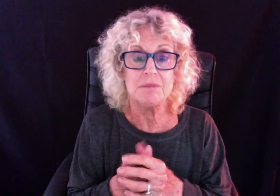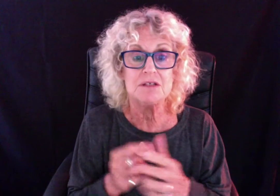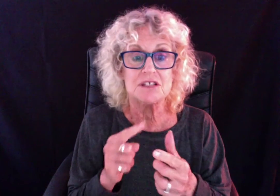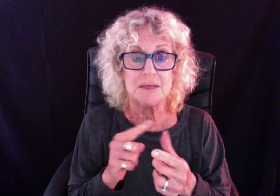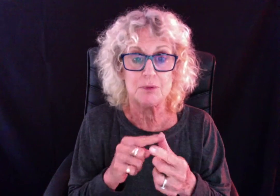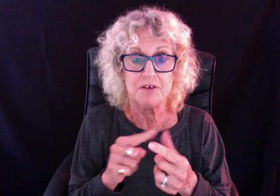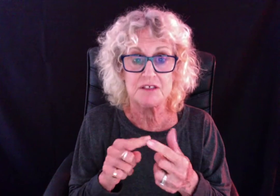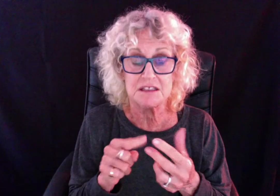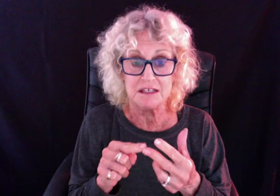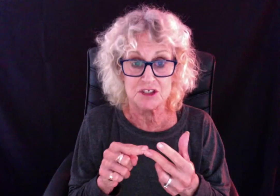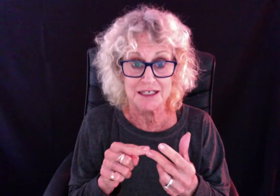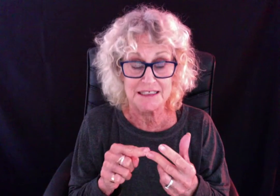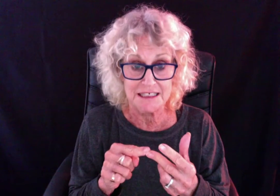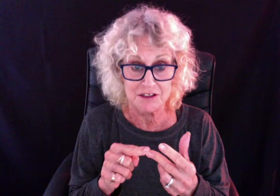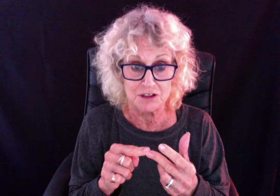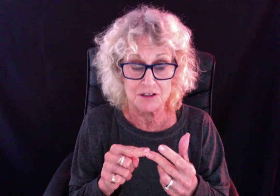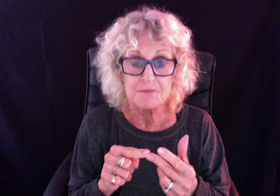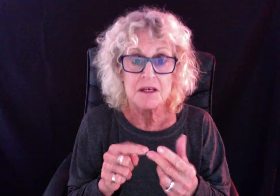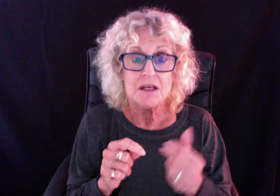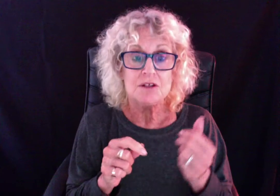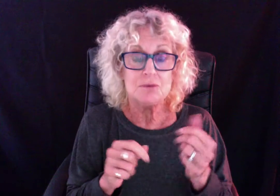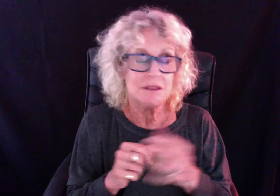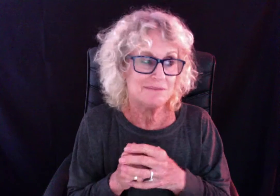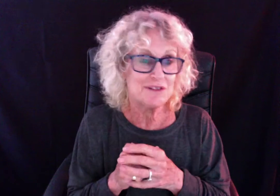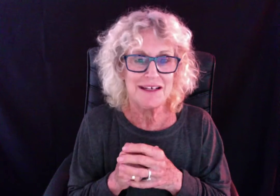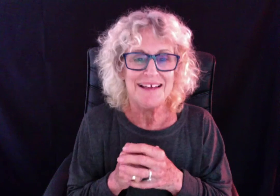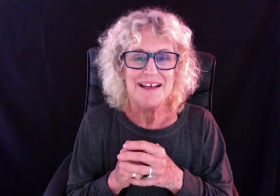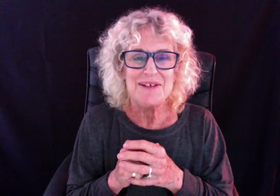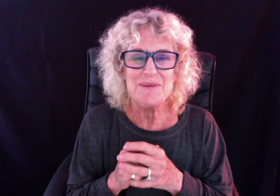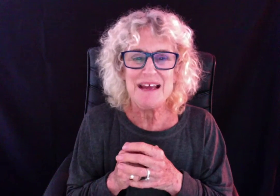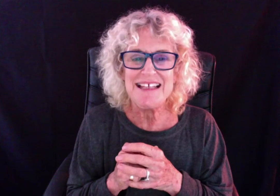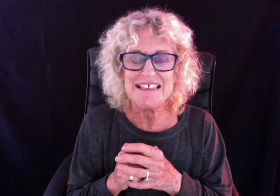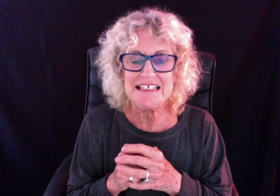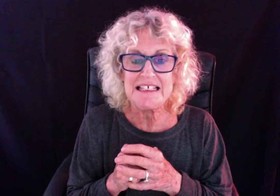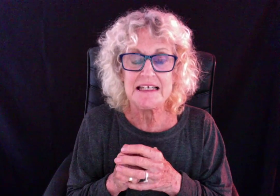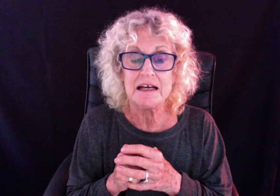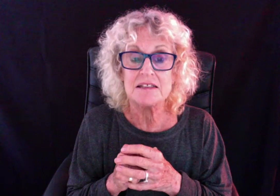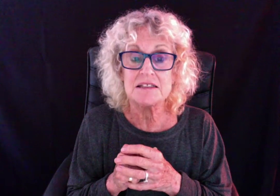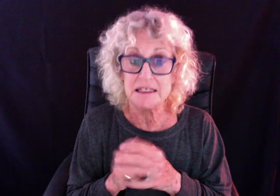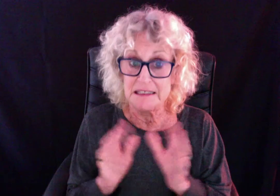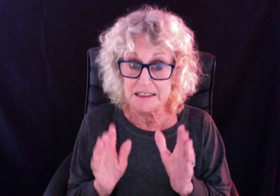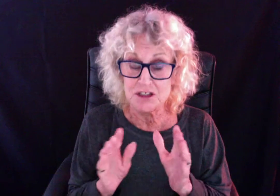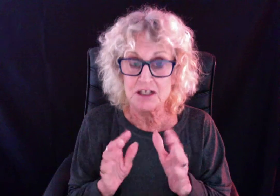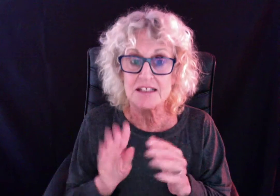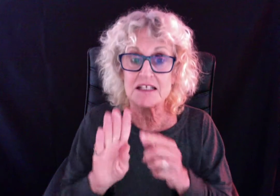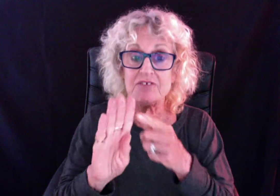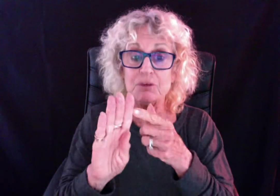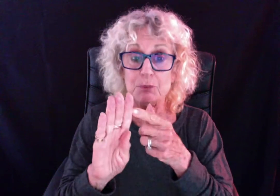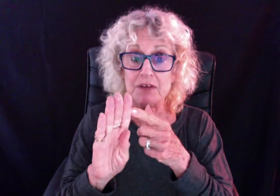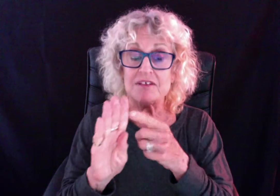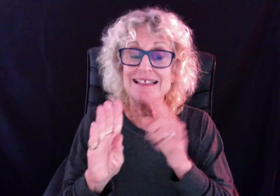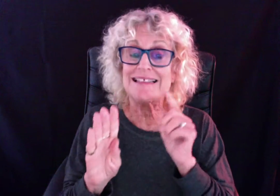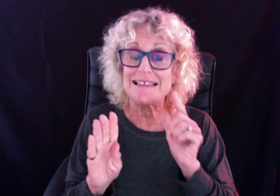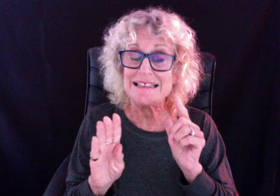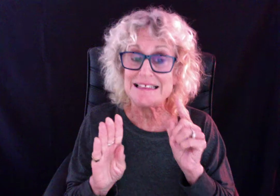meals like breakfast, lunch, and dinner, you may see an initialized sign for breakfast. It's a